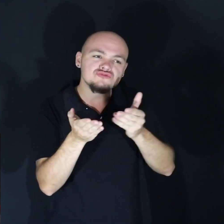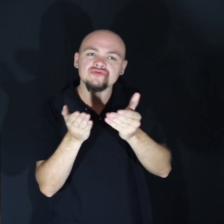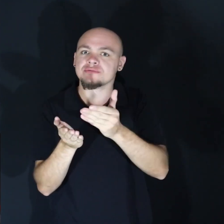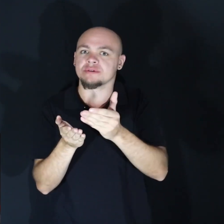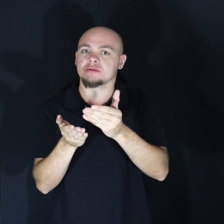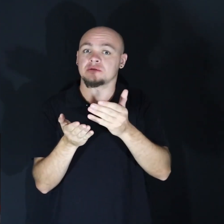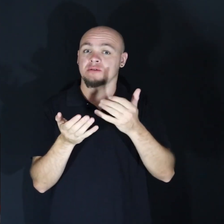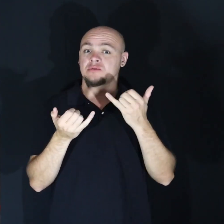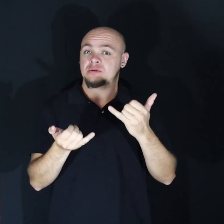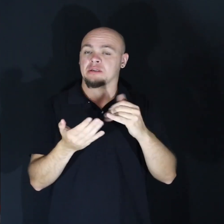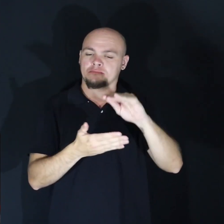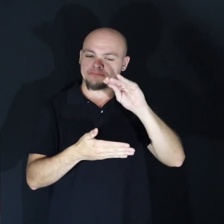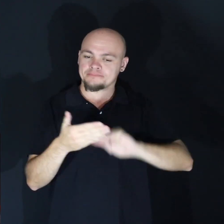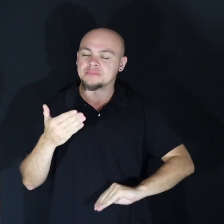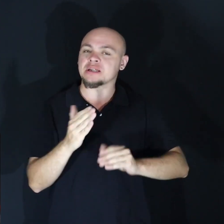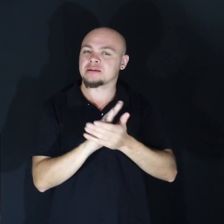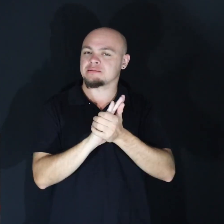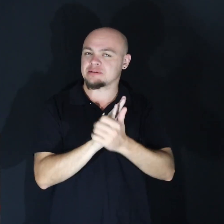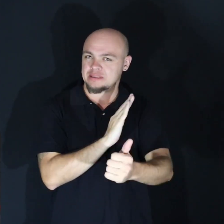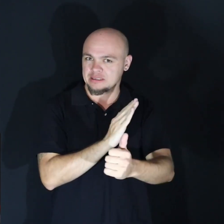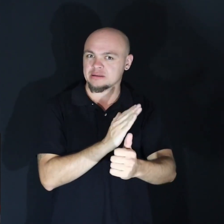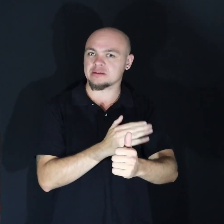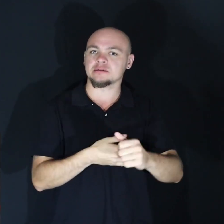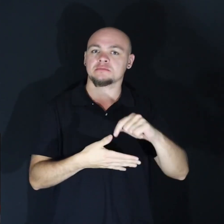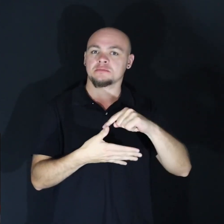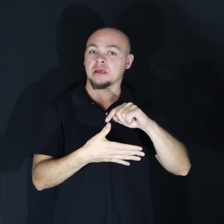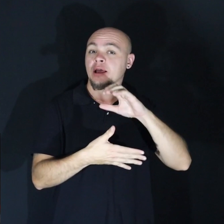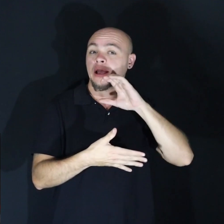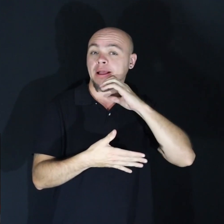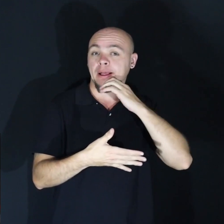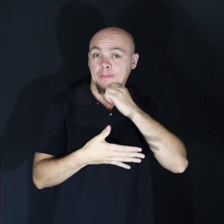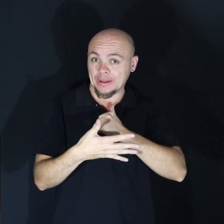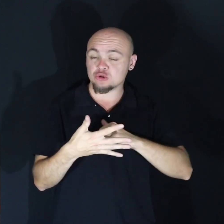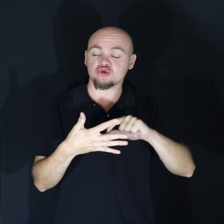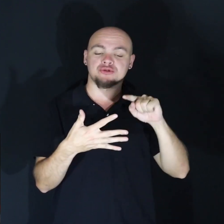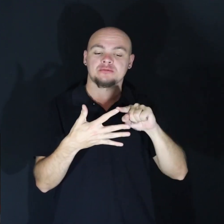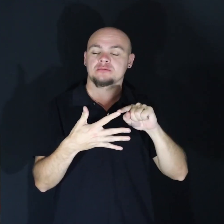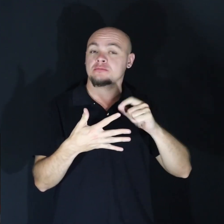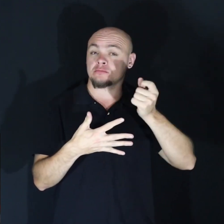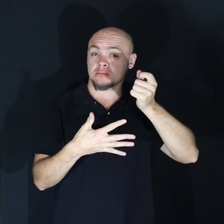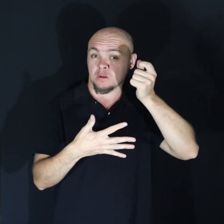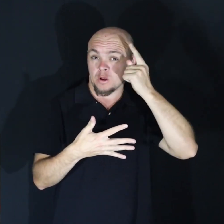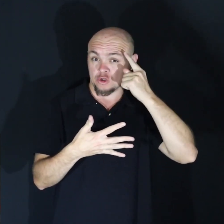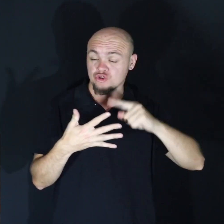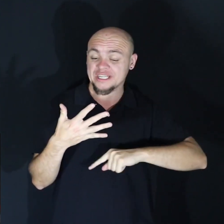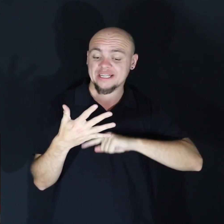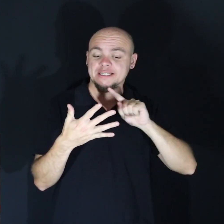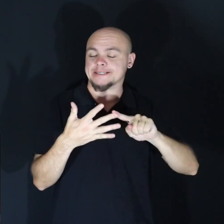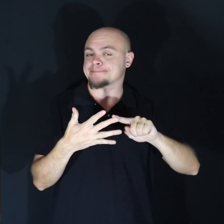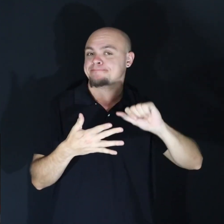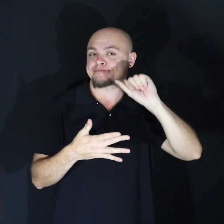write down the core skills of compassion, understanding,